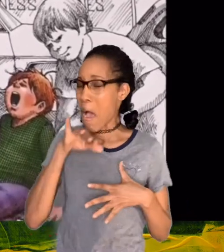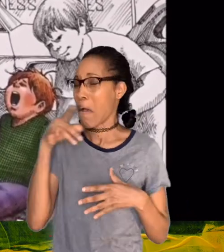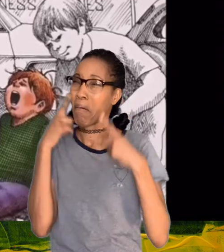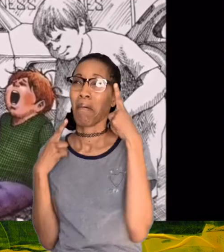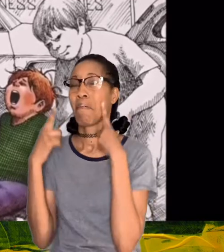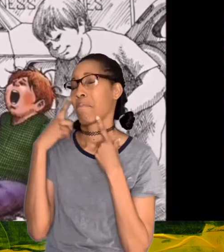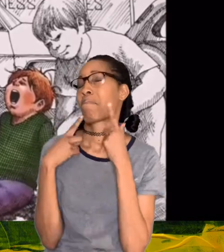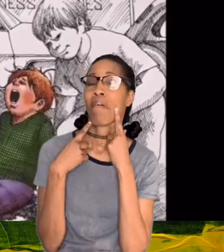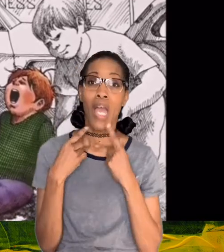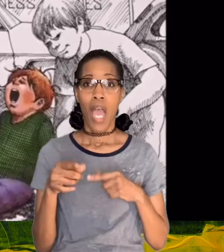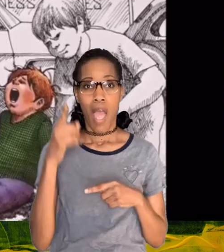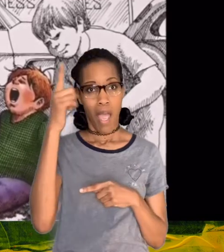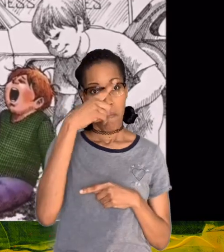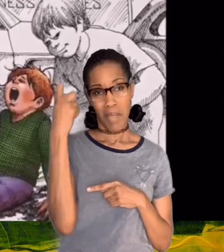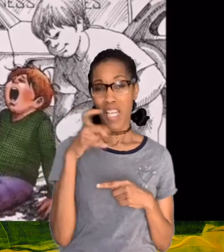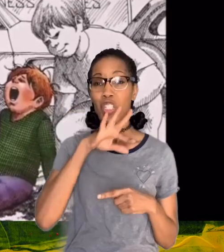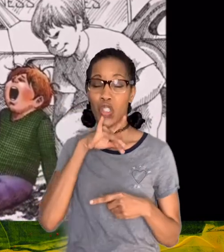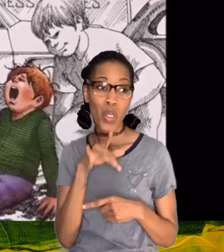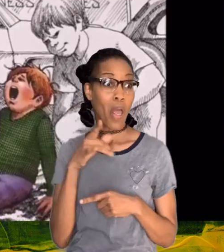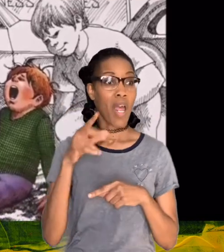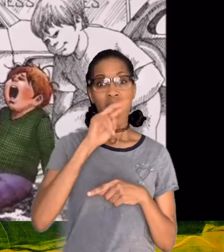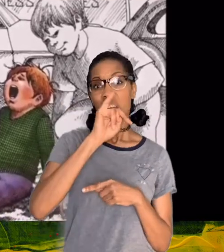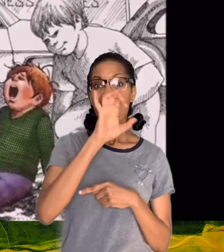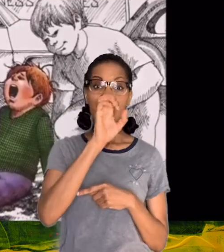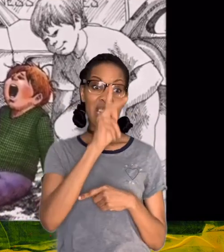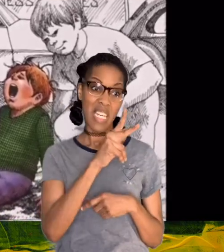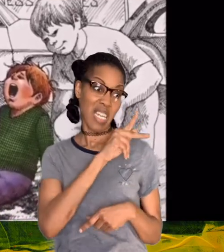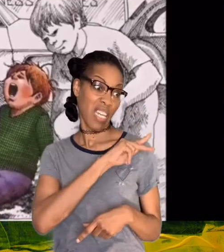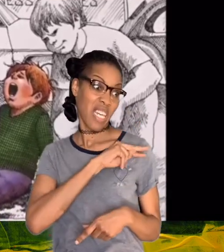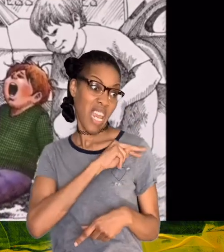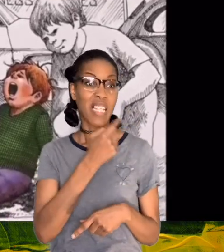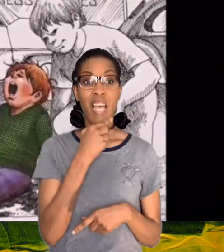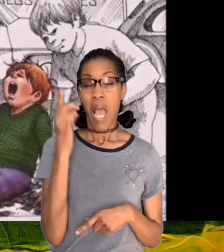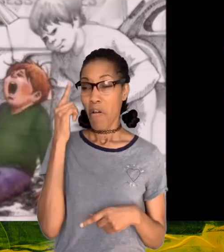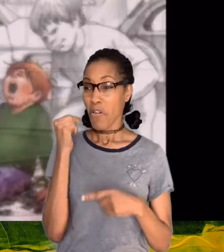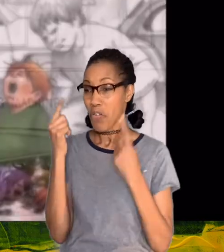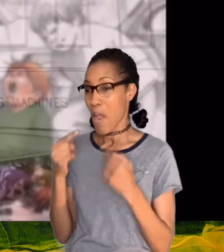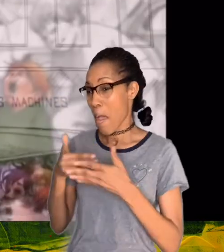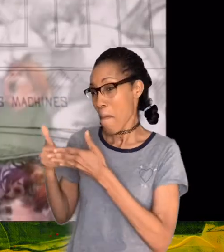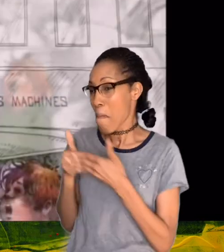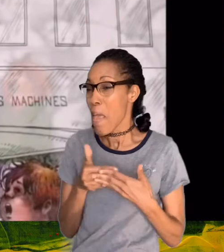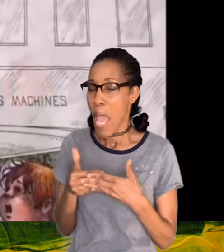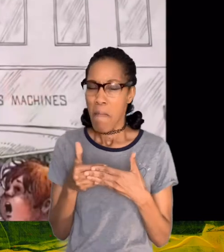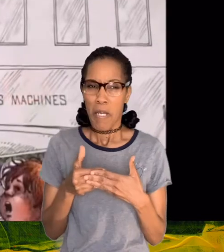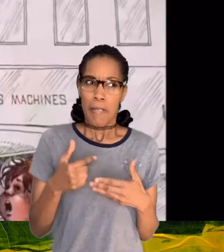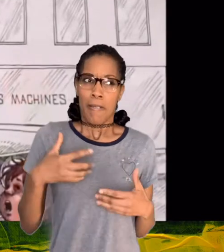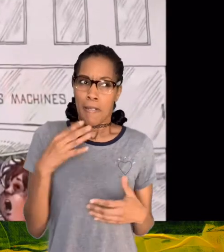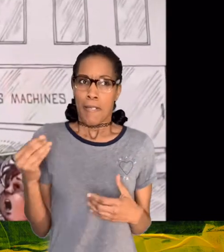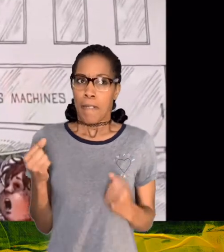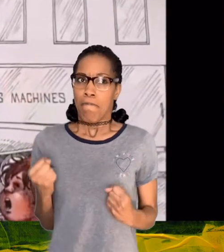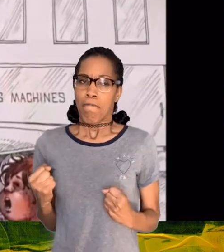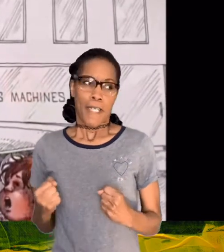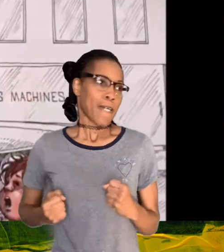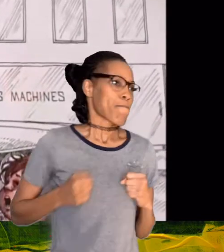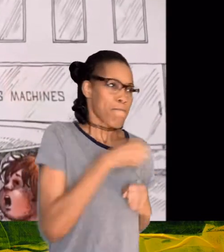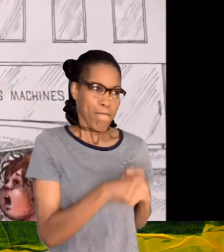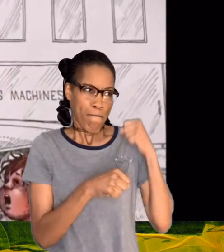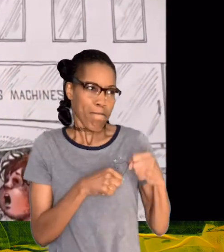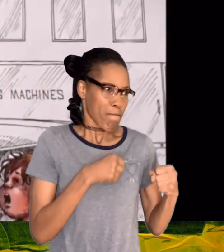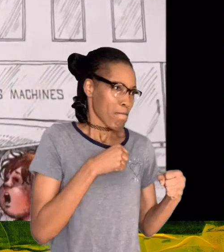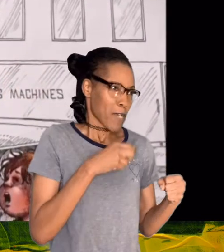On the way downstairs, the elevator door closed on my foot, and while we were waiting for my mom to get the